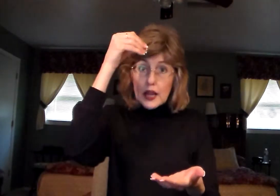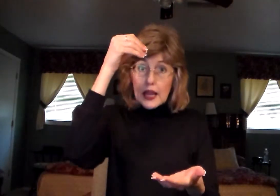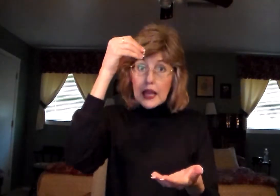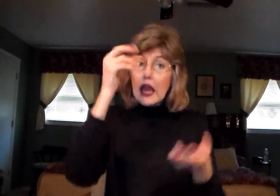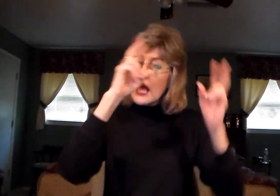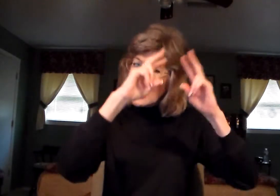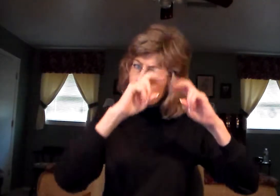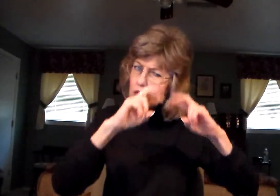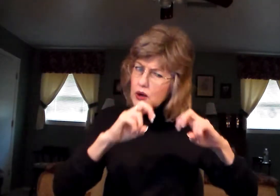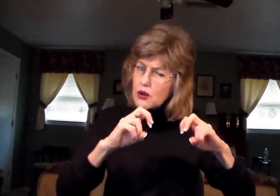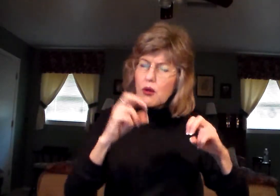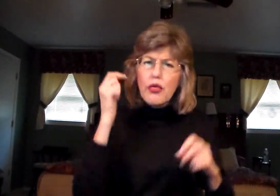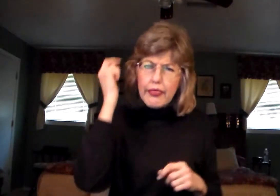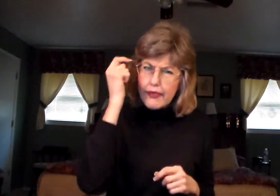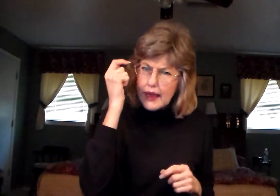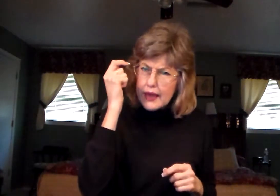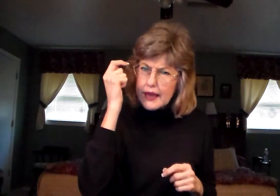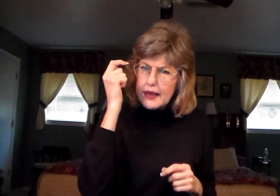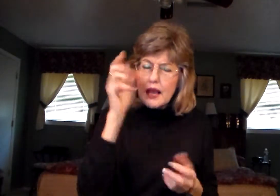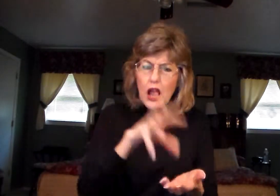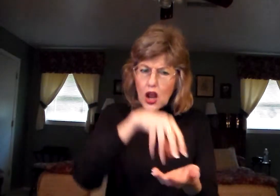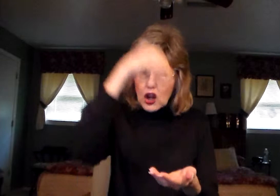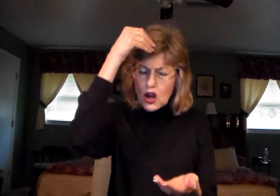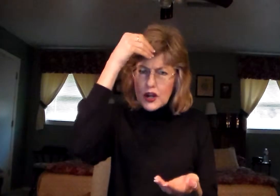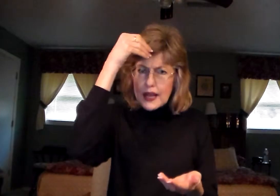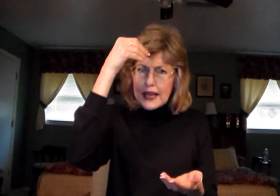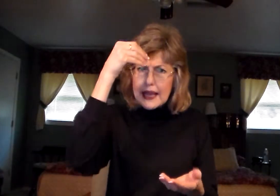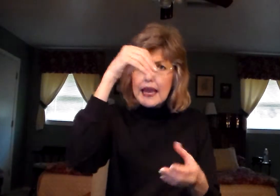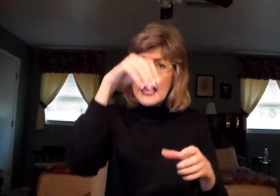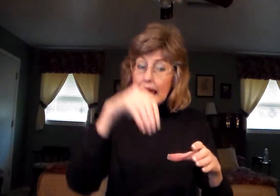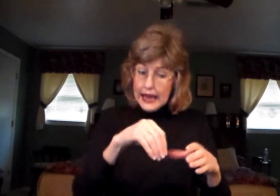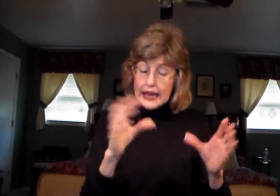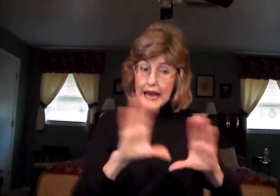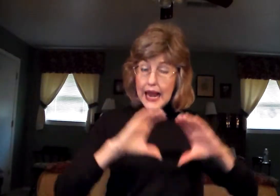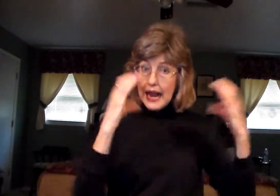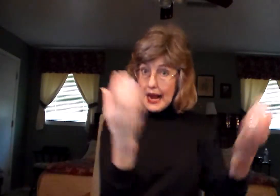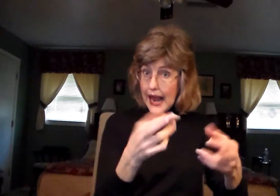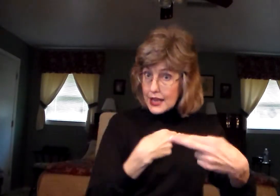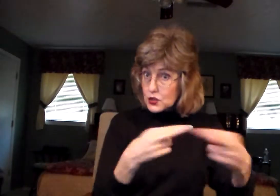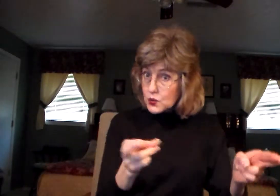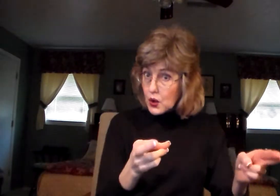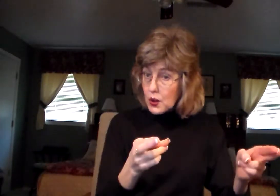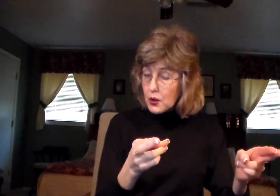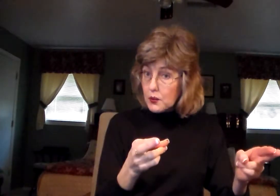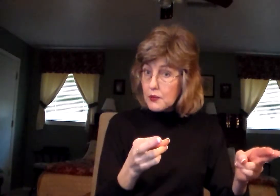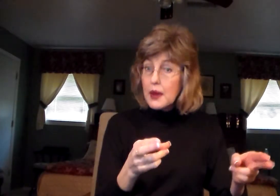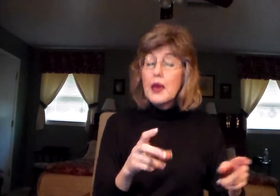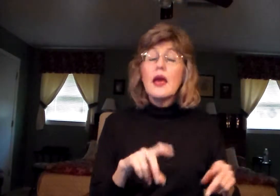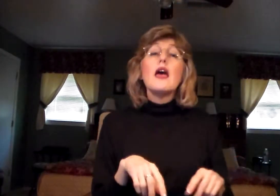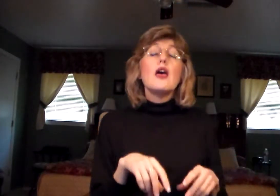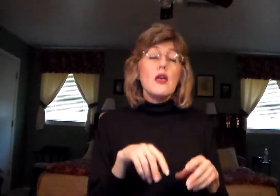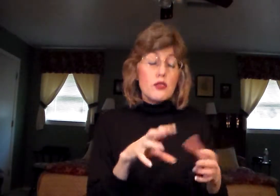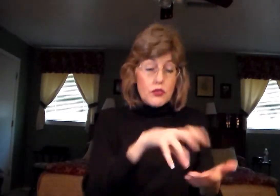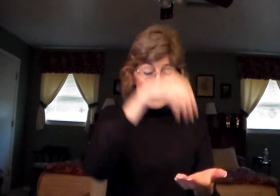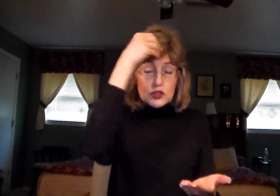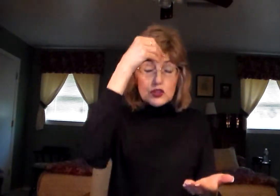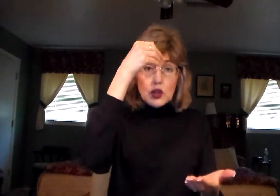of learning are, really done inside the classroom, where students can show me that they have mastered some